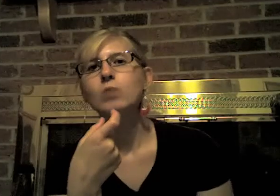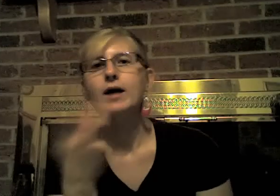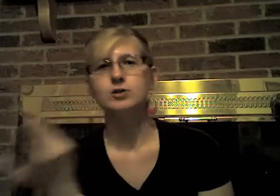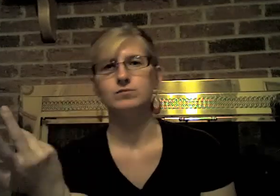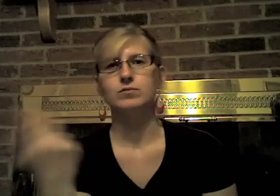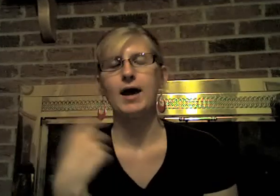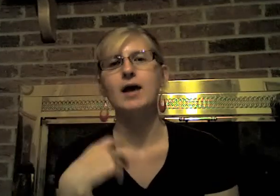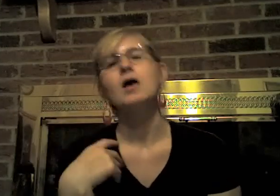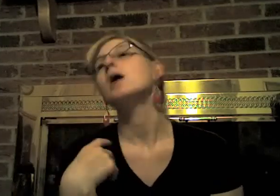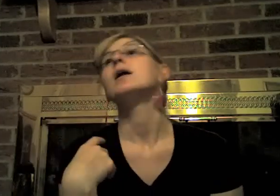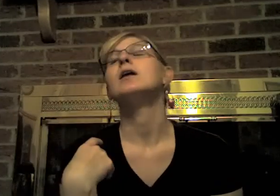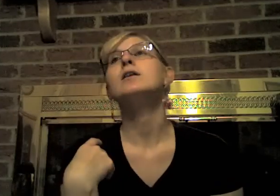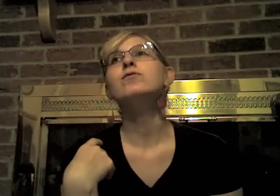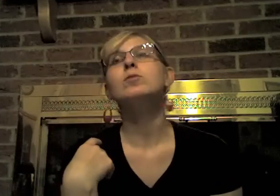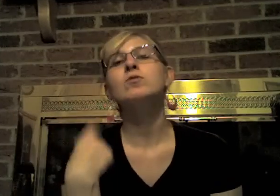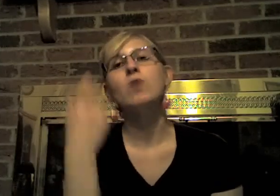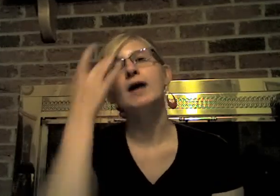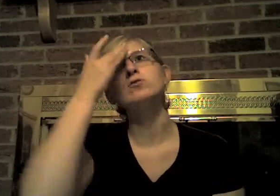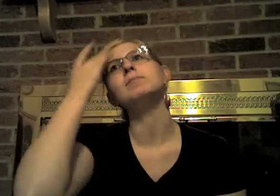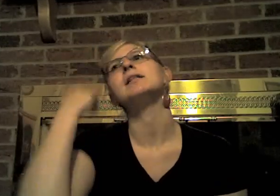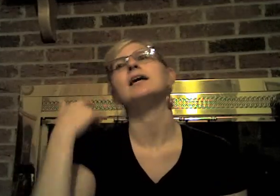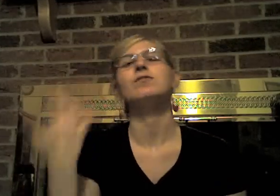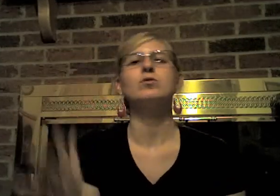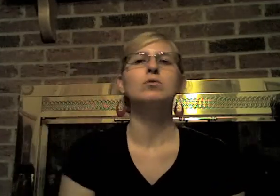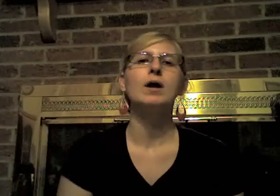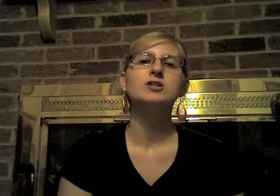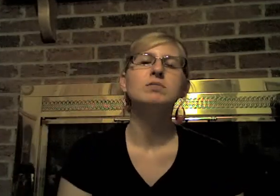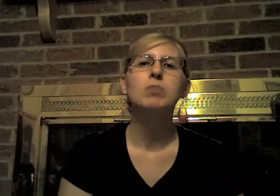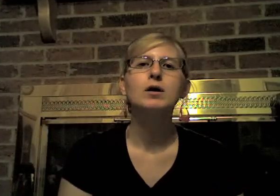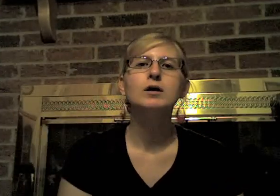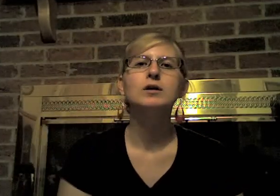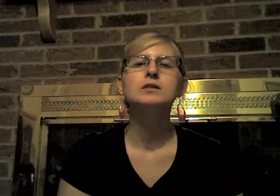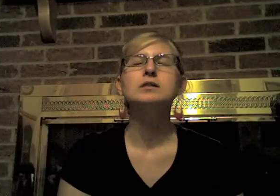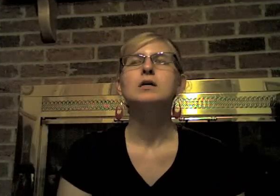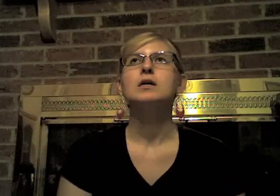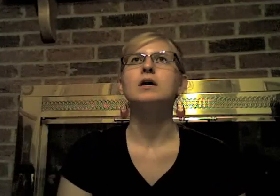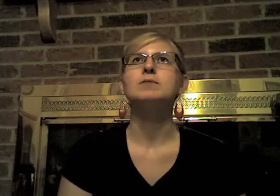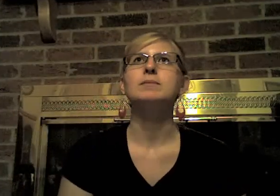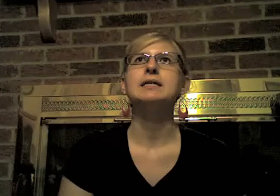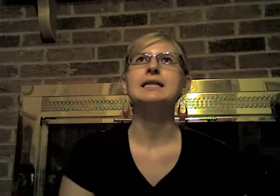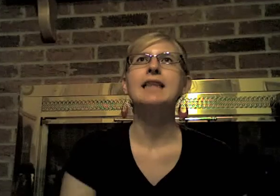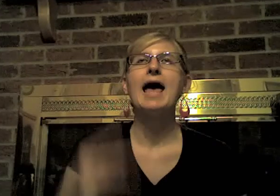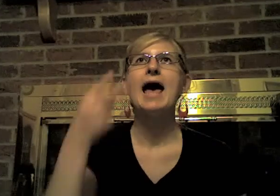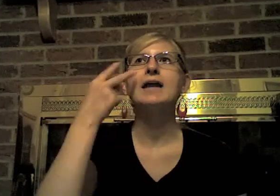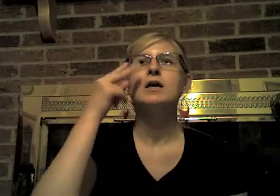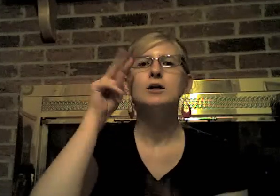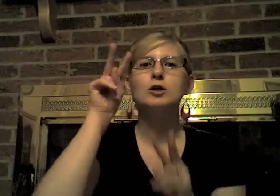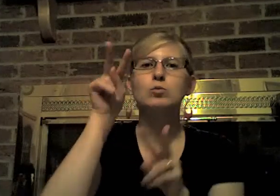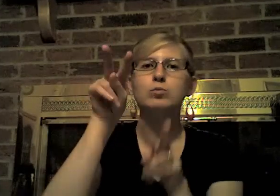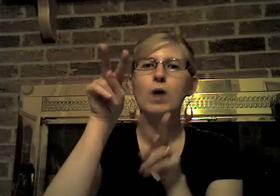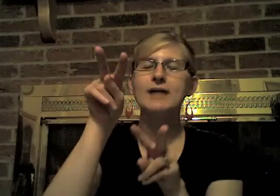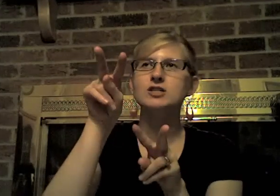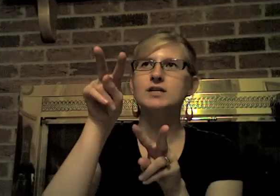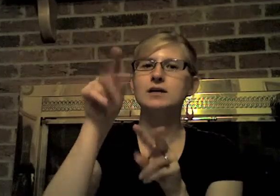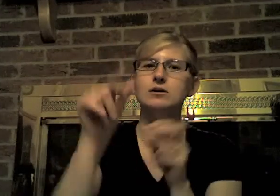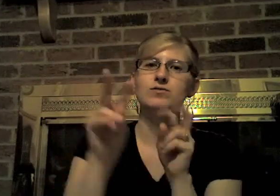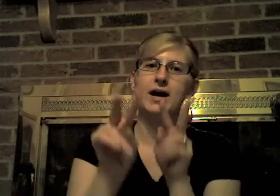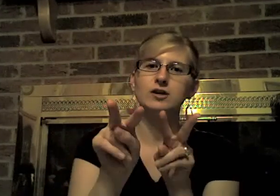Watch. Okay? Another form of watch would be like if you were watching birds, something like that, you're watching. You've got your